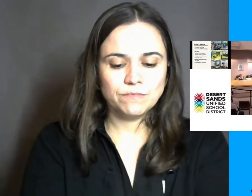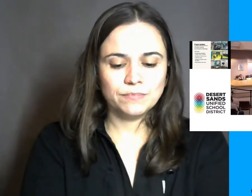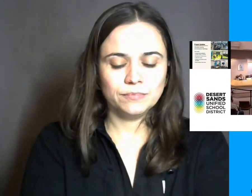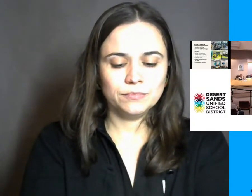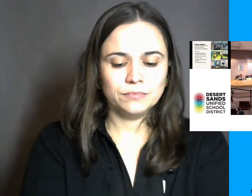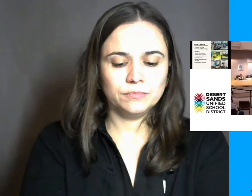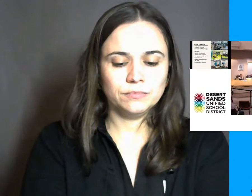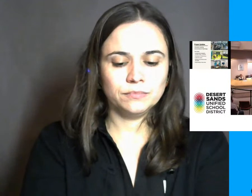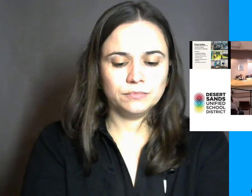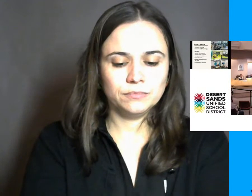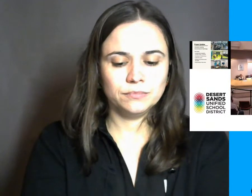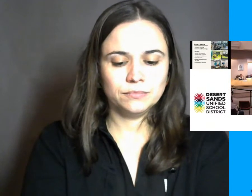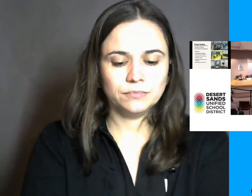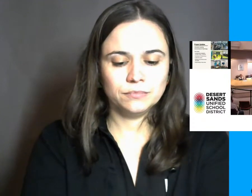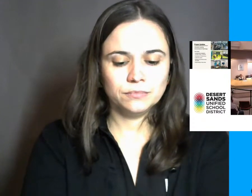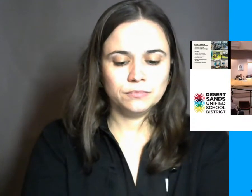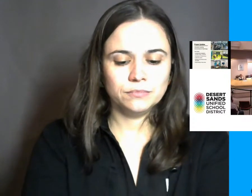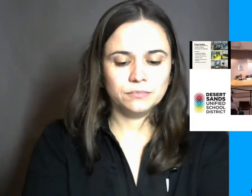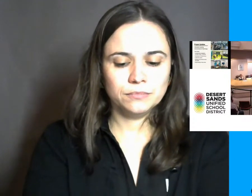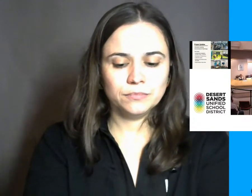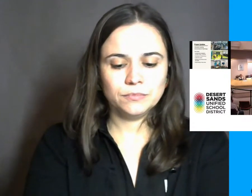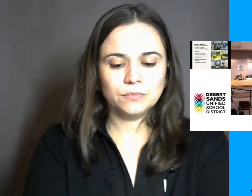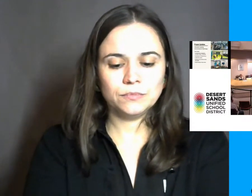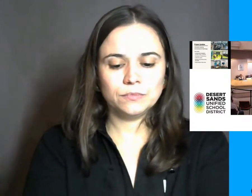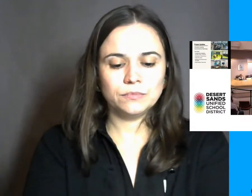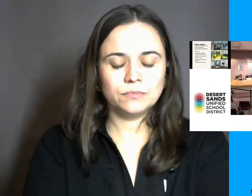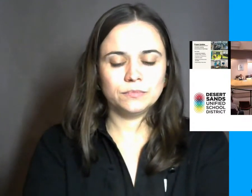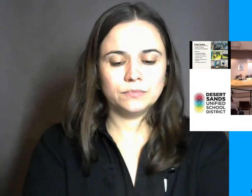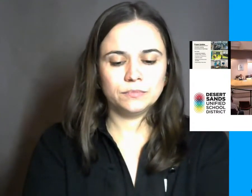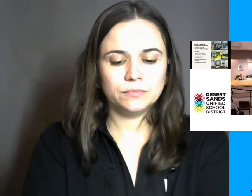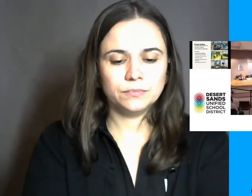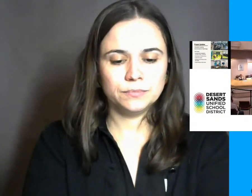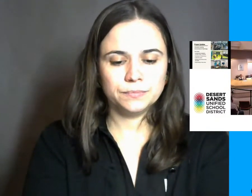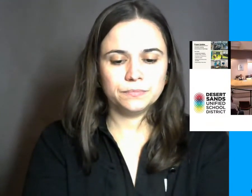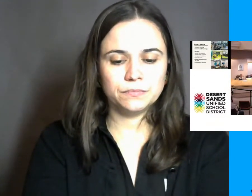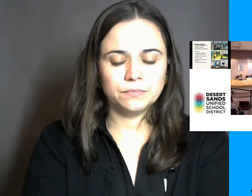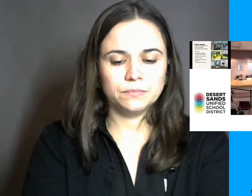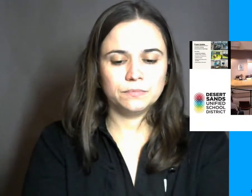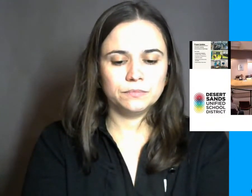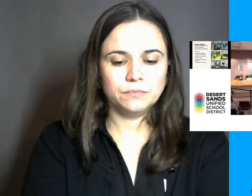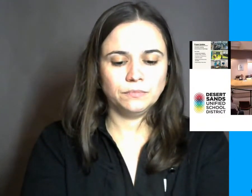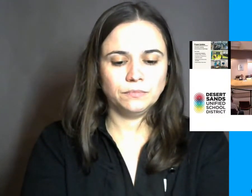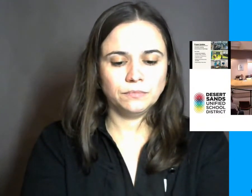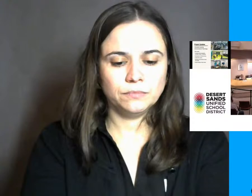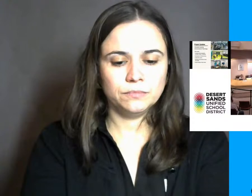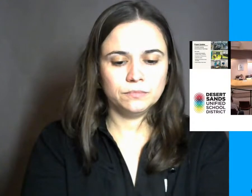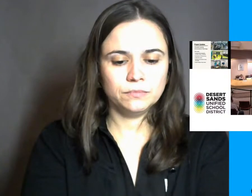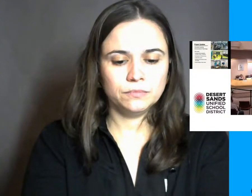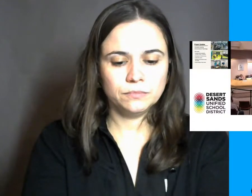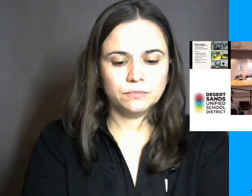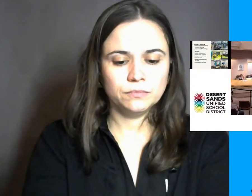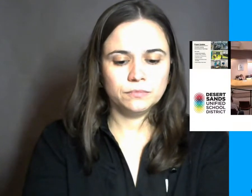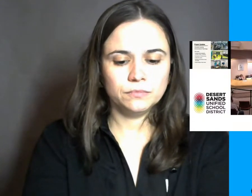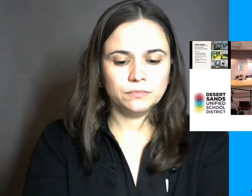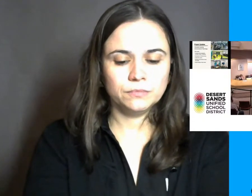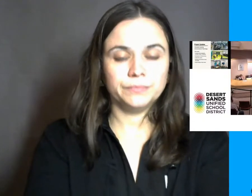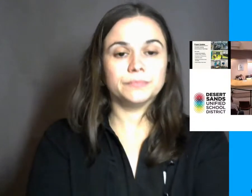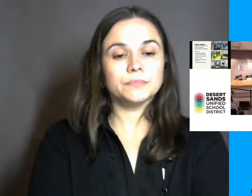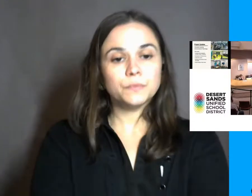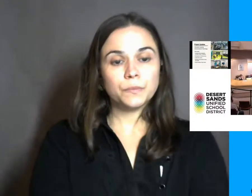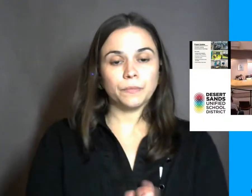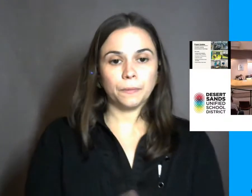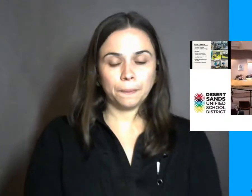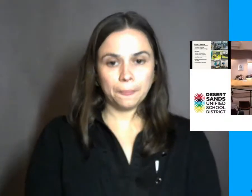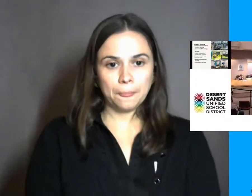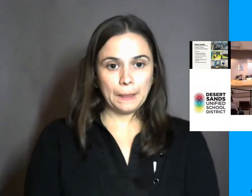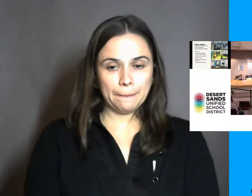ages. Collaboration spaces, how do we maybe pull kids out into areas where between one classroom and